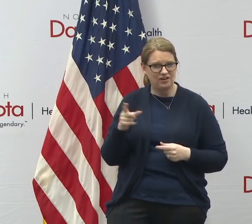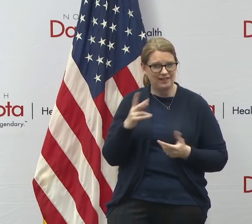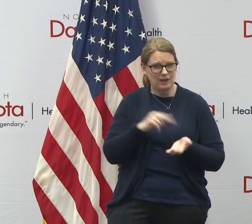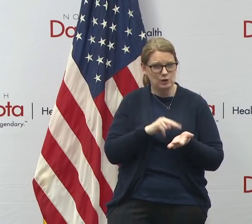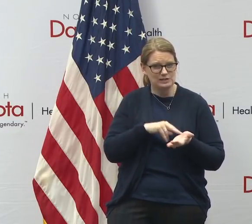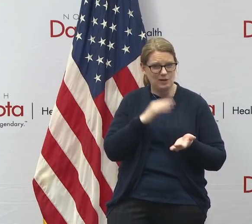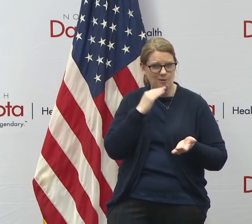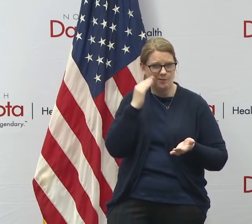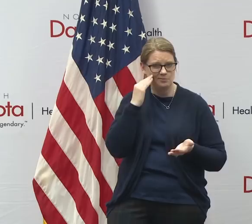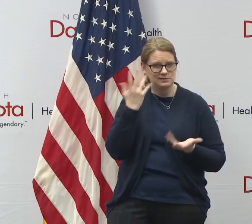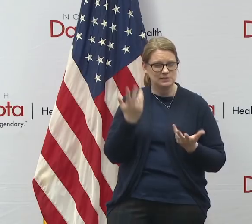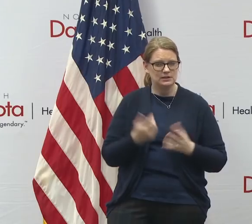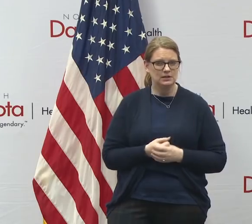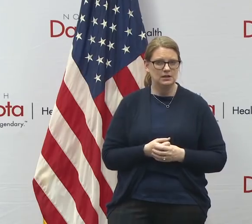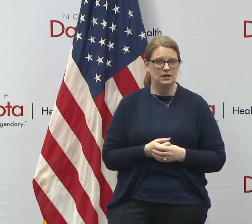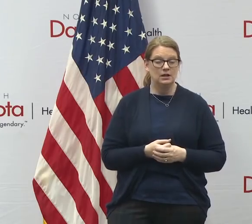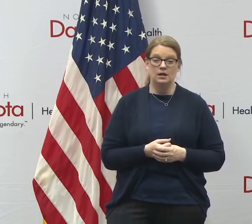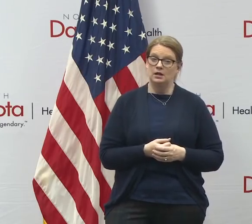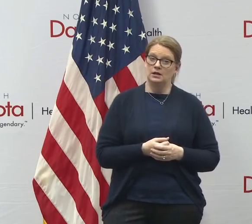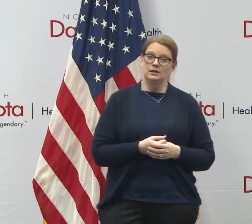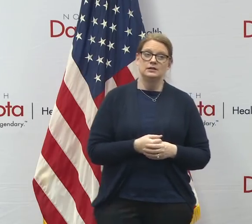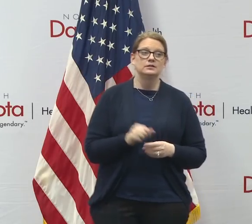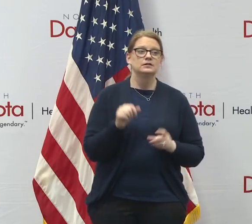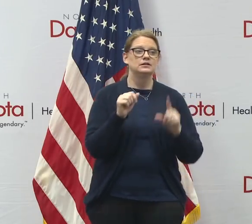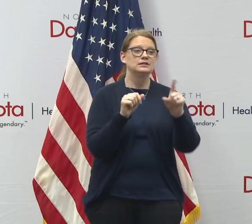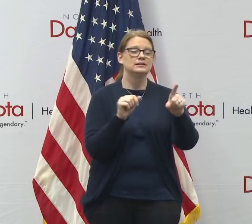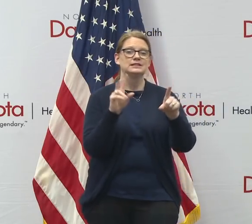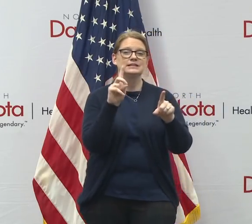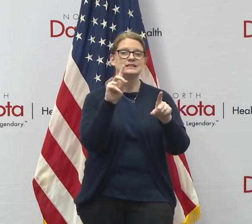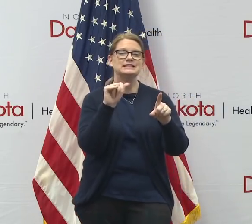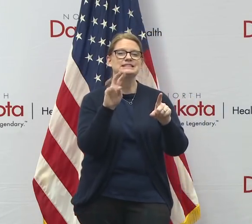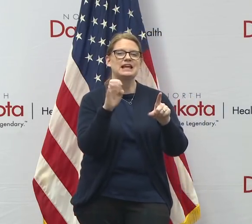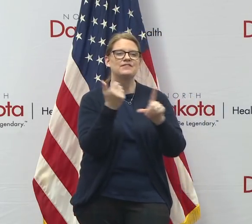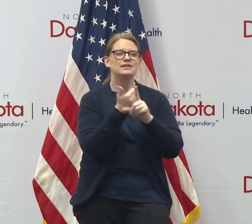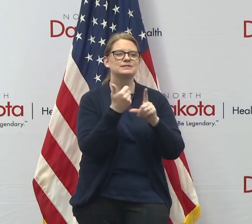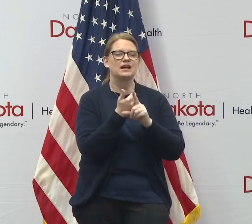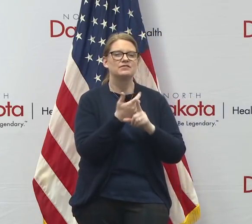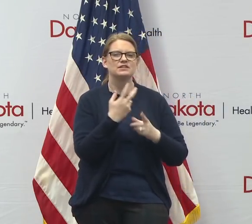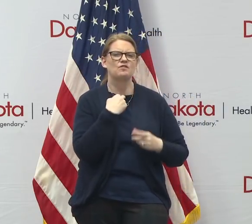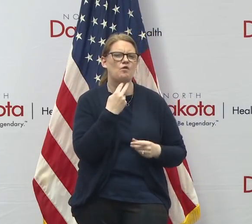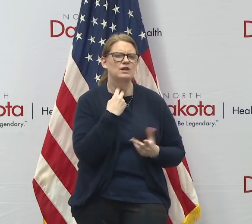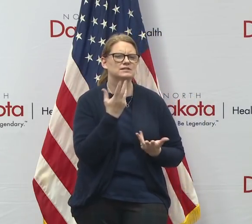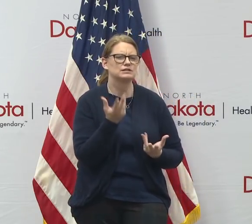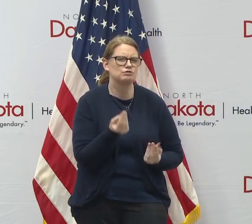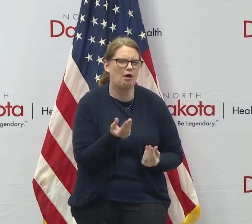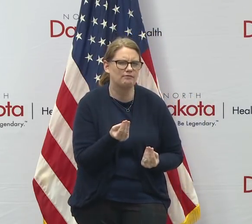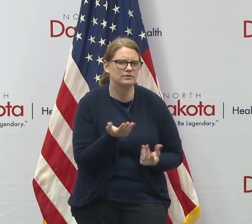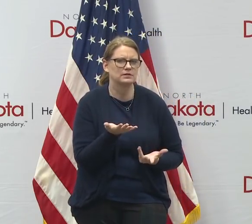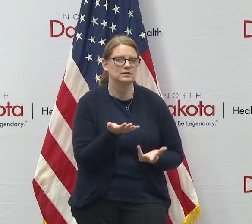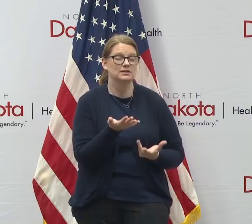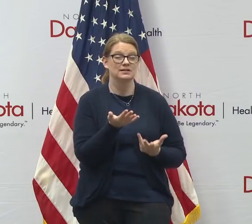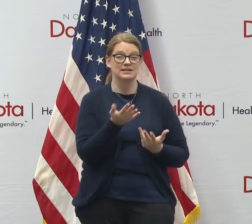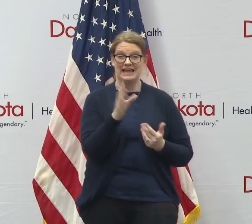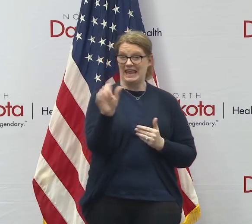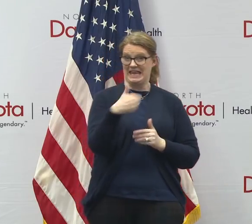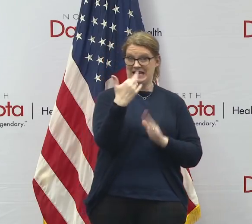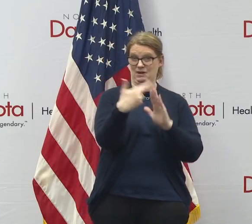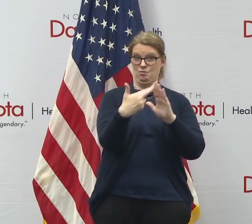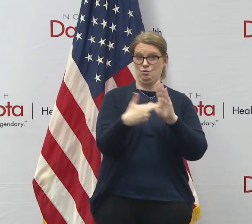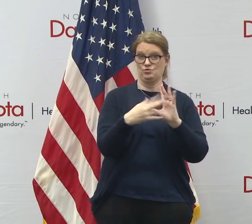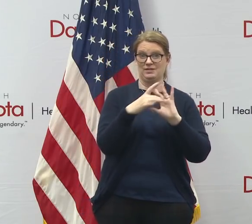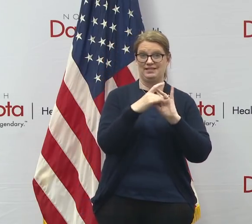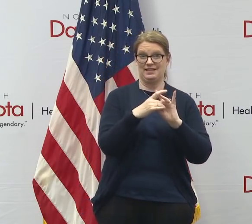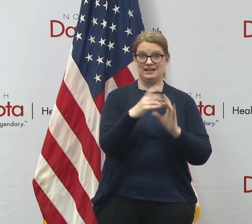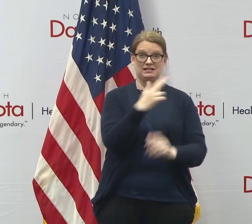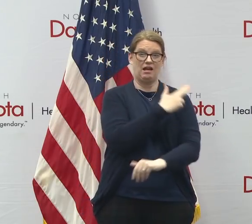homes. Given that Dave's a legend but soft-spoken, I'll repeat some of that to make sure, is are we considering relaxing any rules related